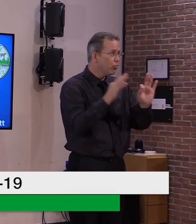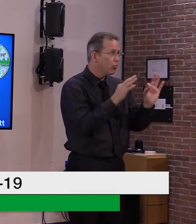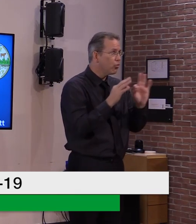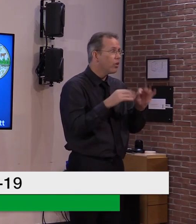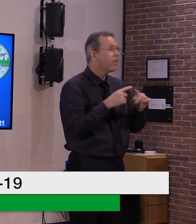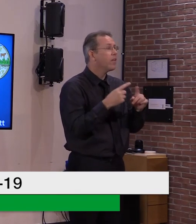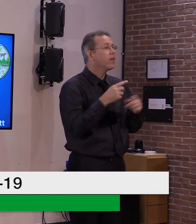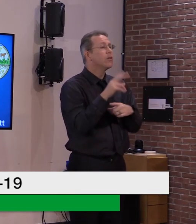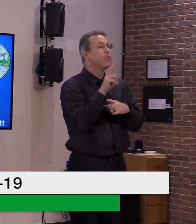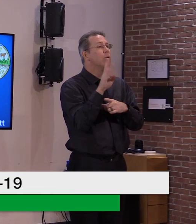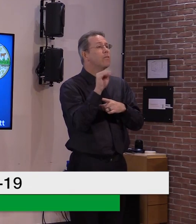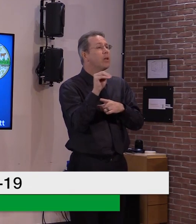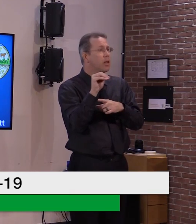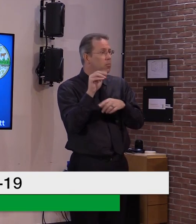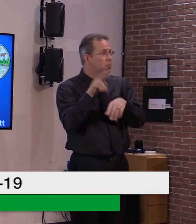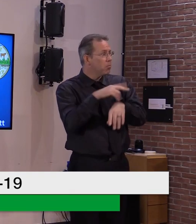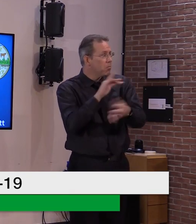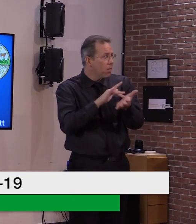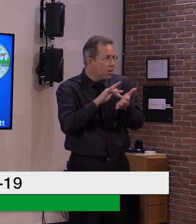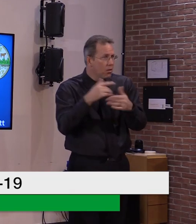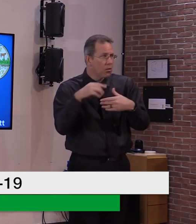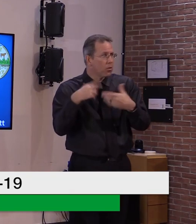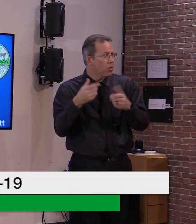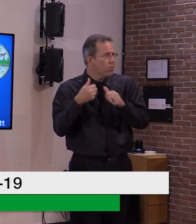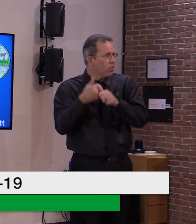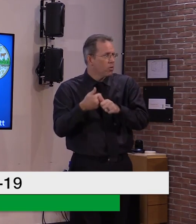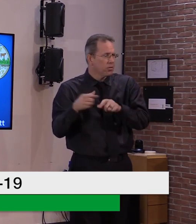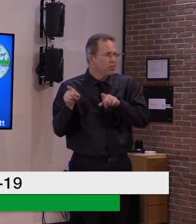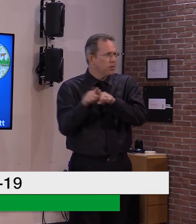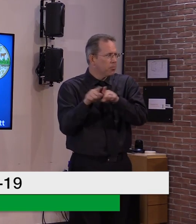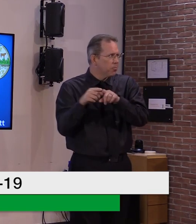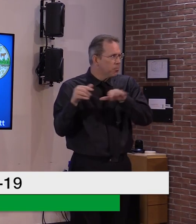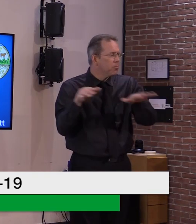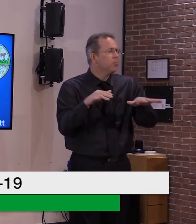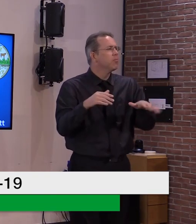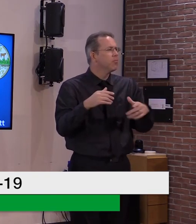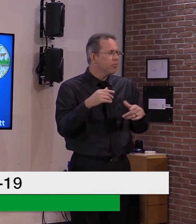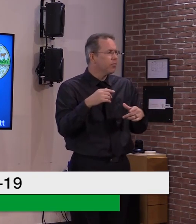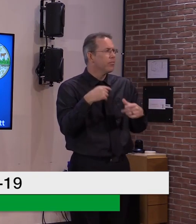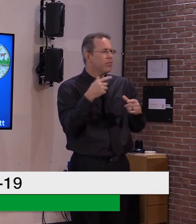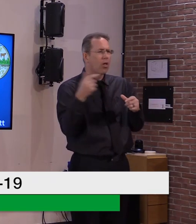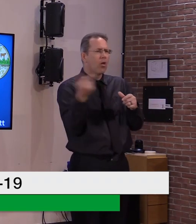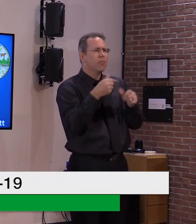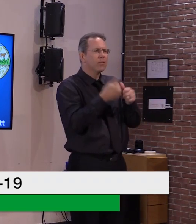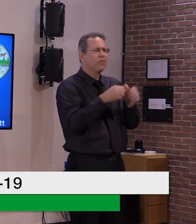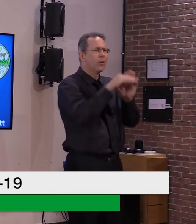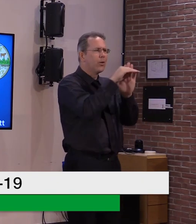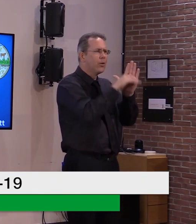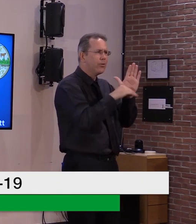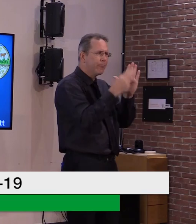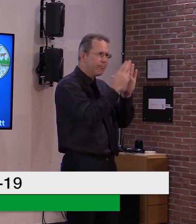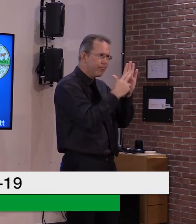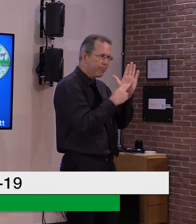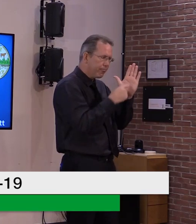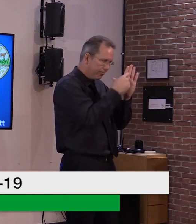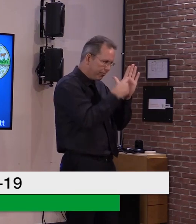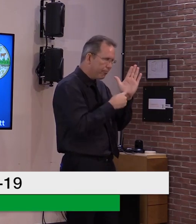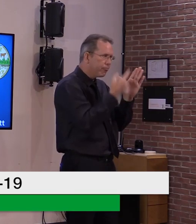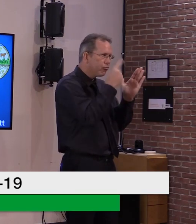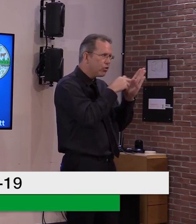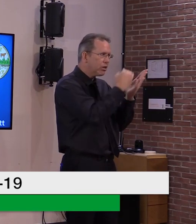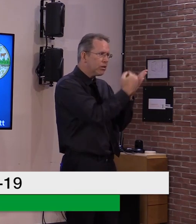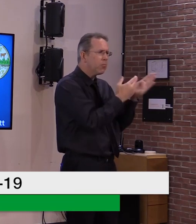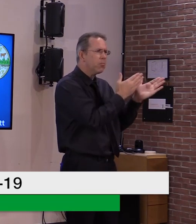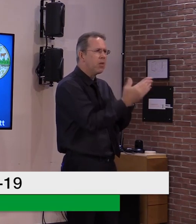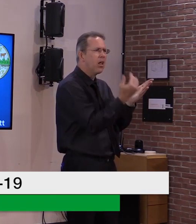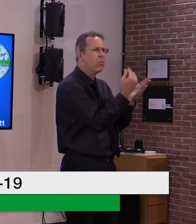other hospitals in the state have presented us with and are supposed to be adhering to